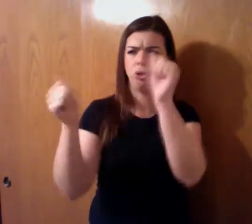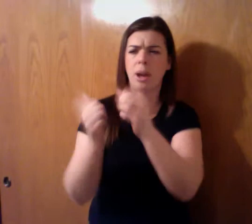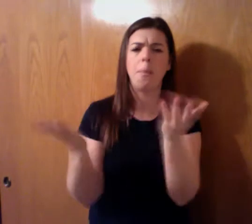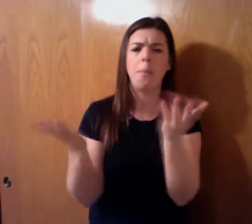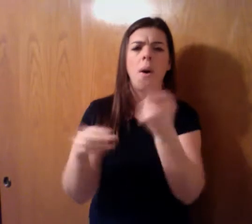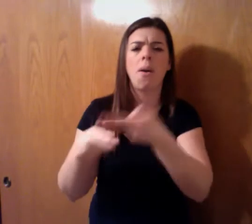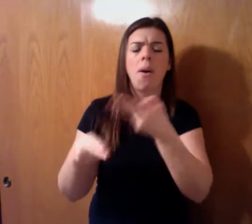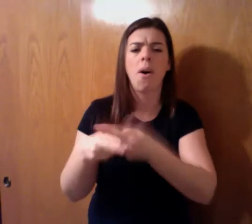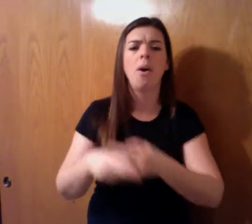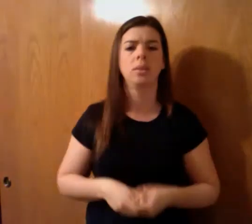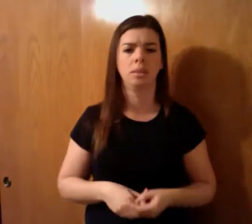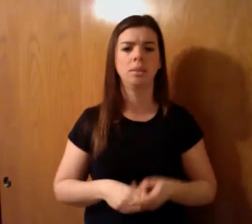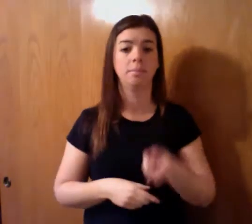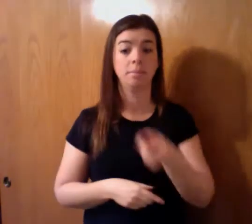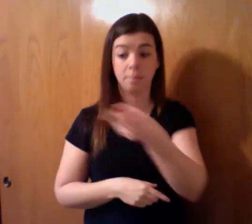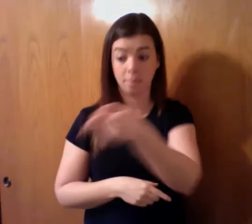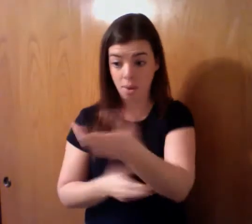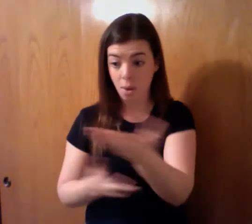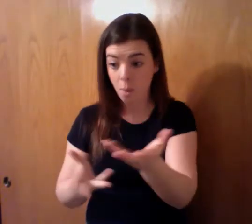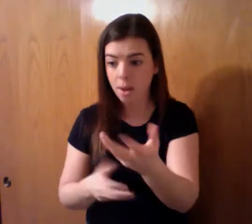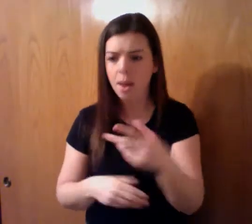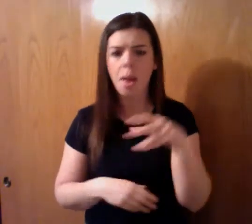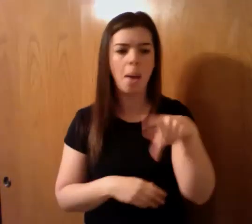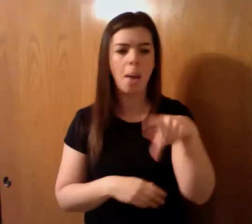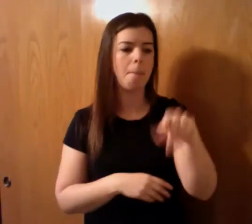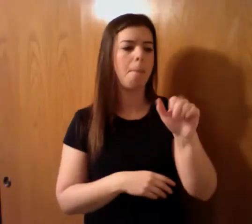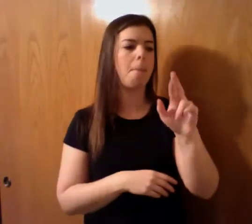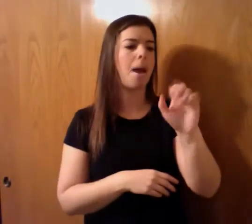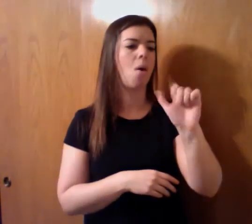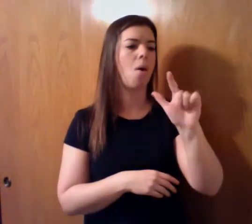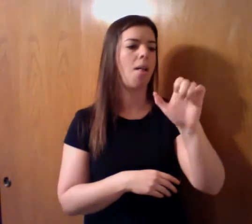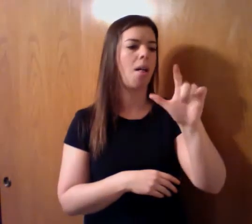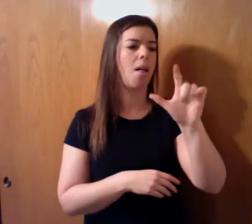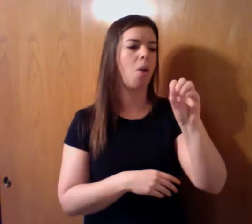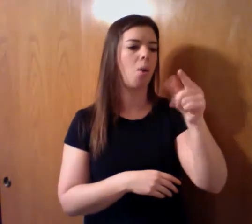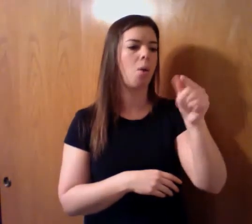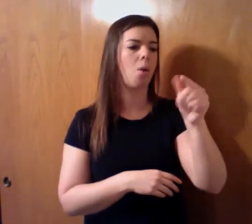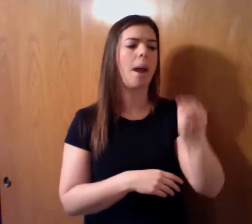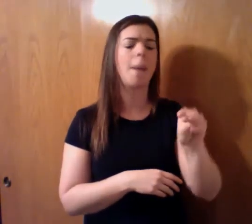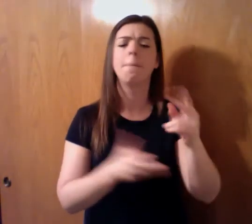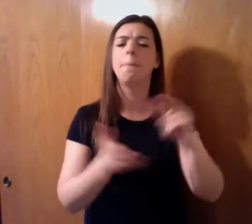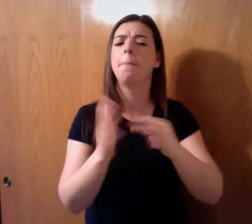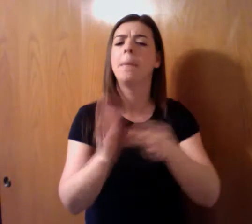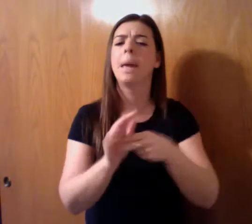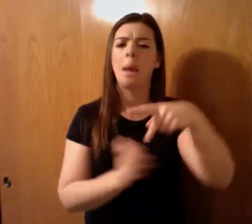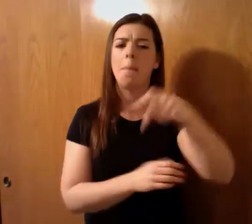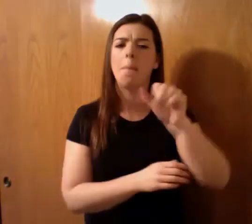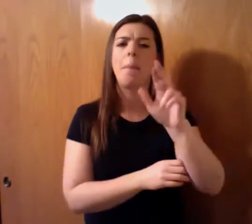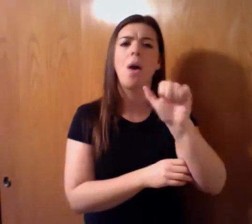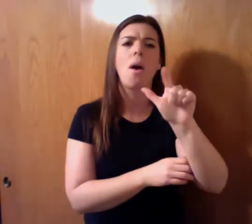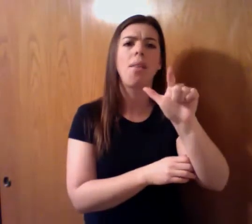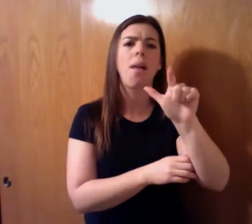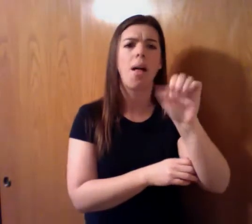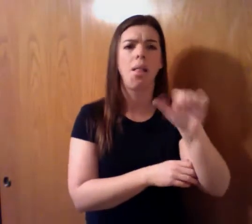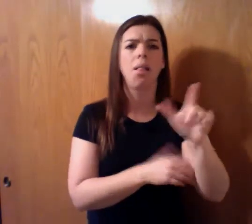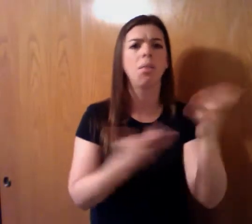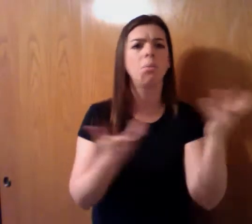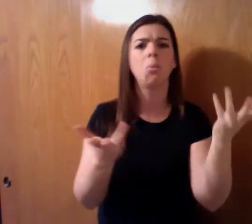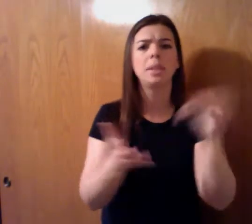Parallelogram. Very good. What does it mean, parallel? Anybody remember? You may not even have heard of that word before. But